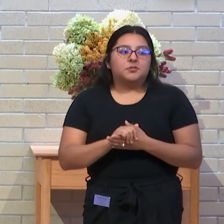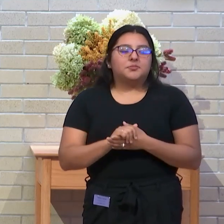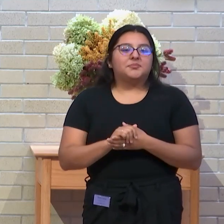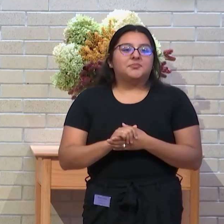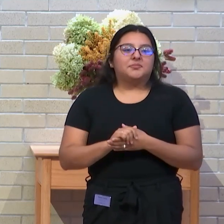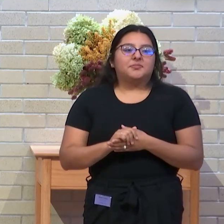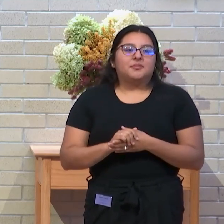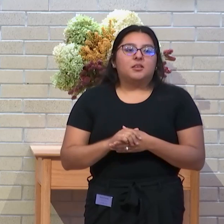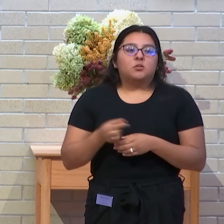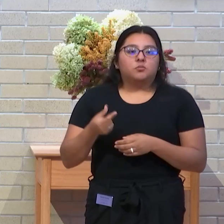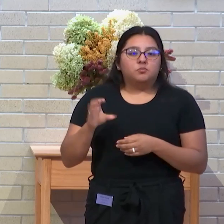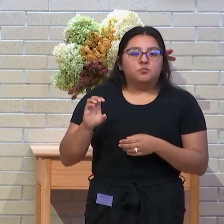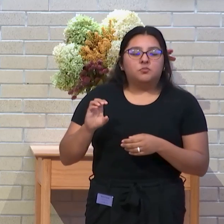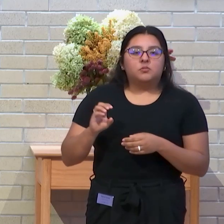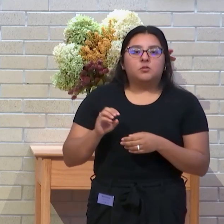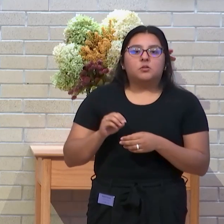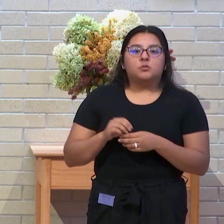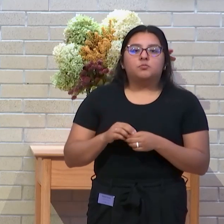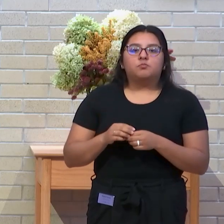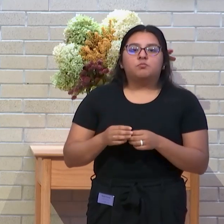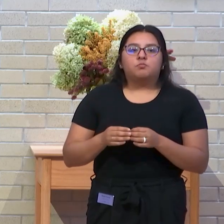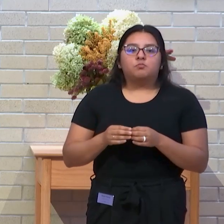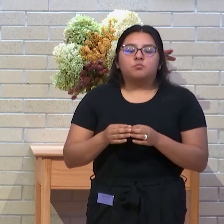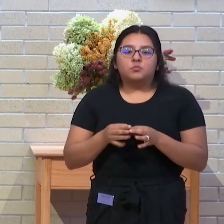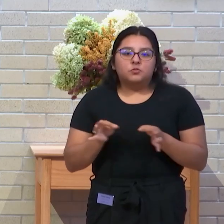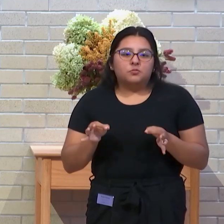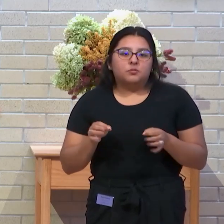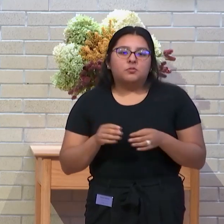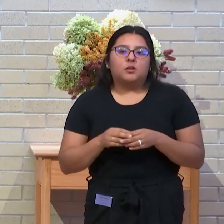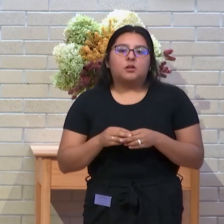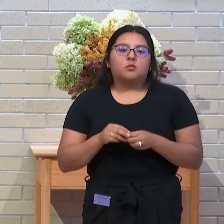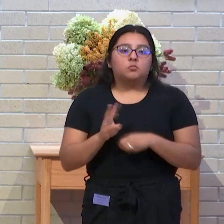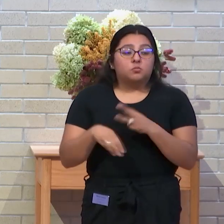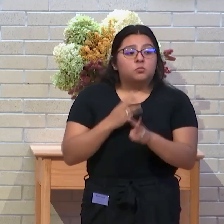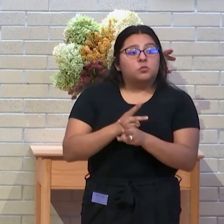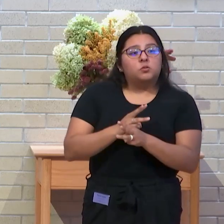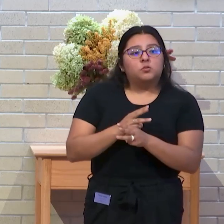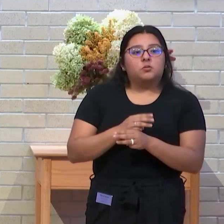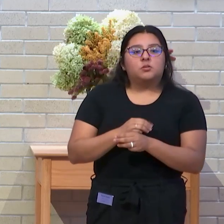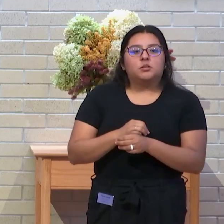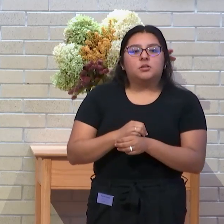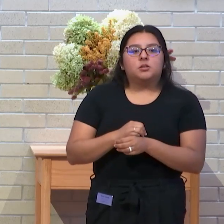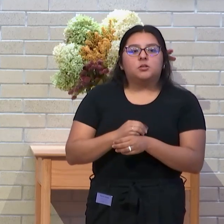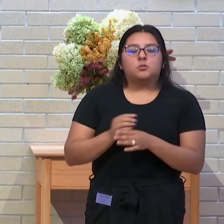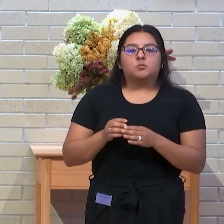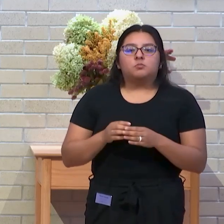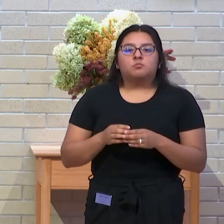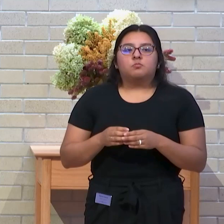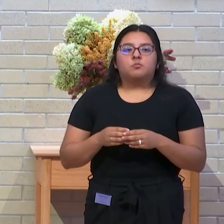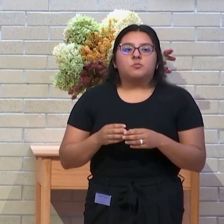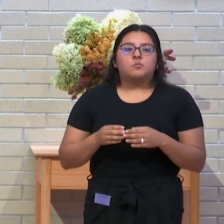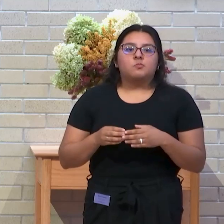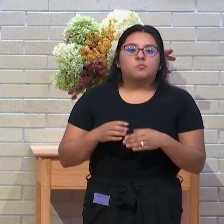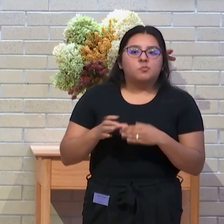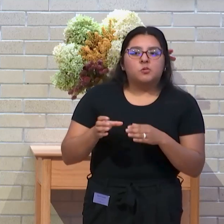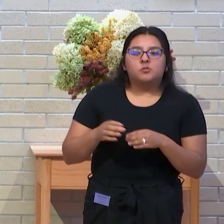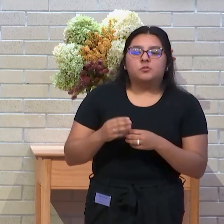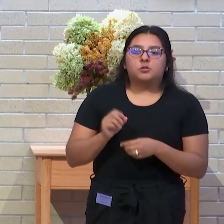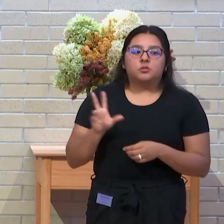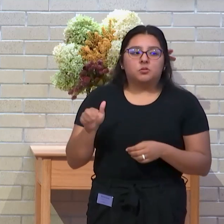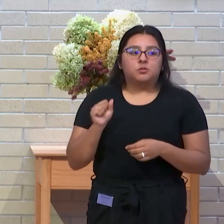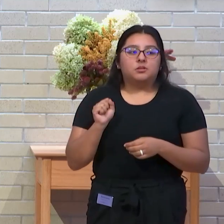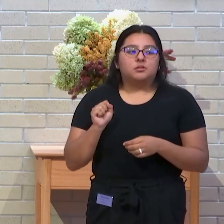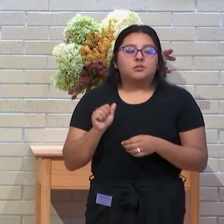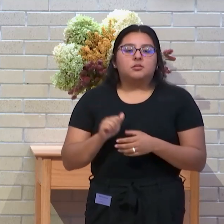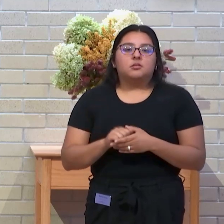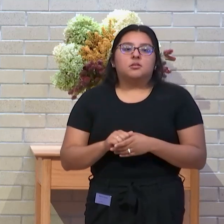Goshen College, we define global as not just outside of the boundaries of the U.S., but within the U.S.